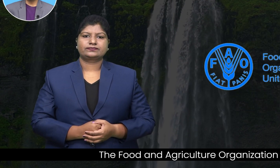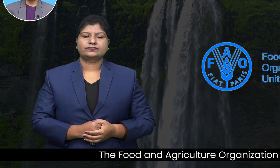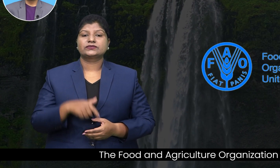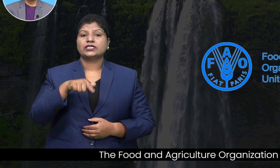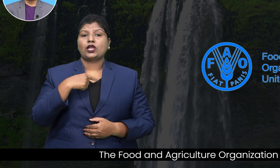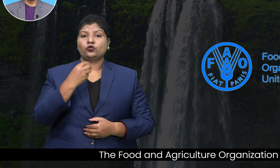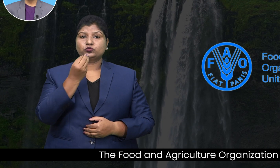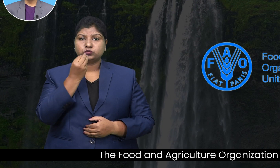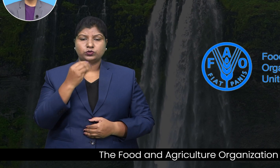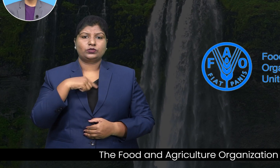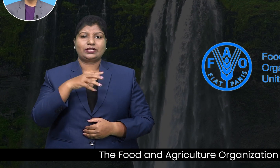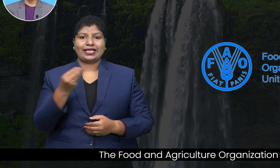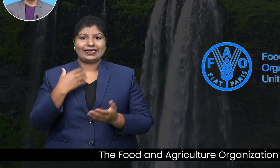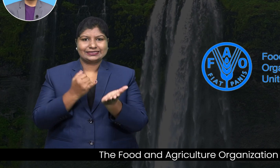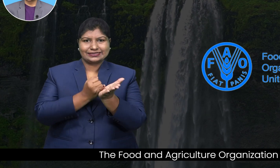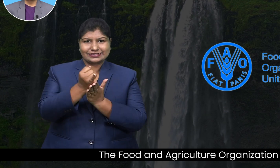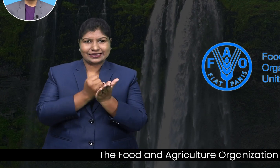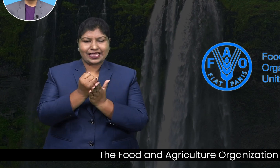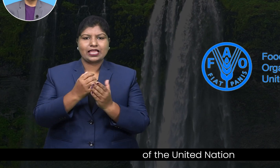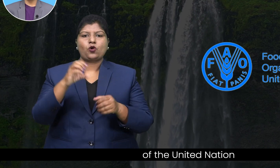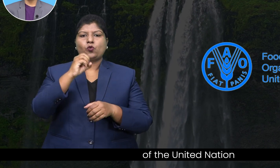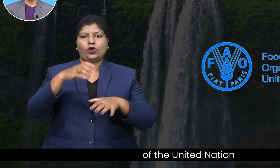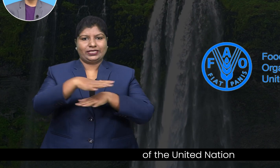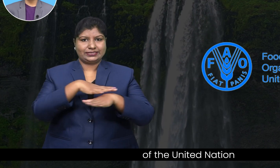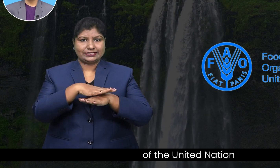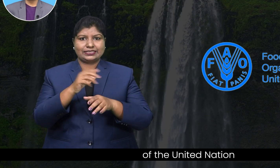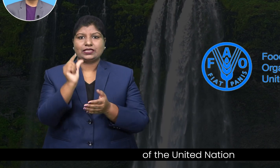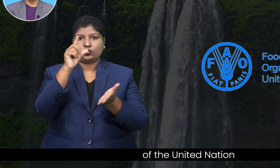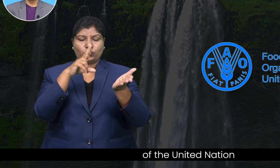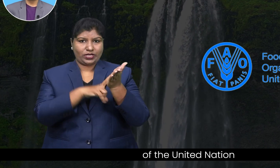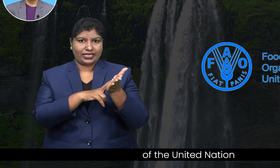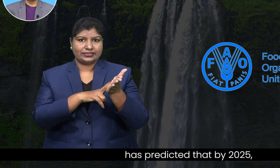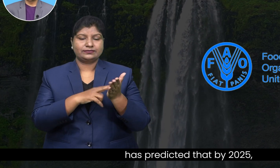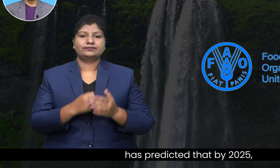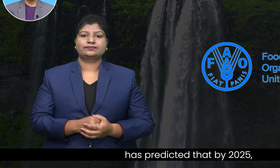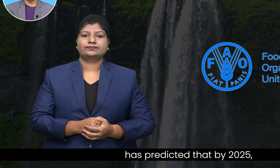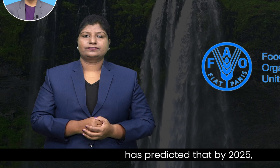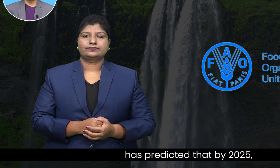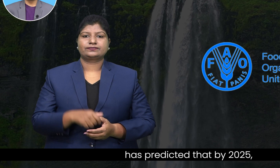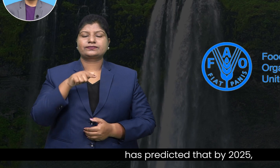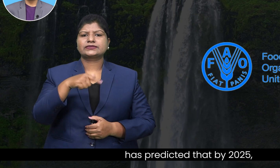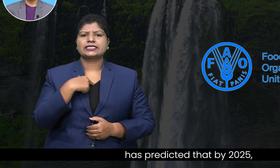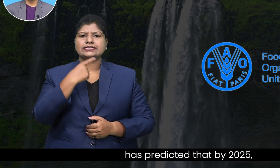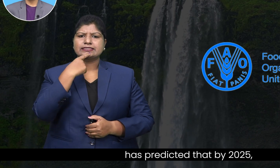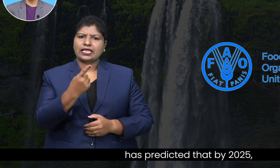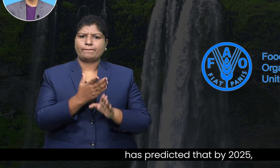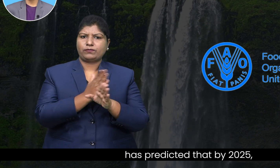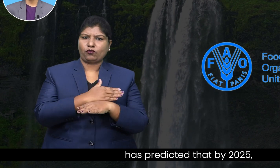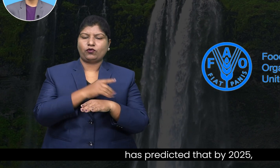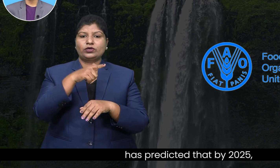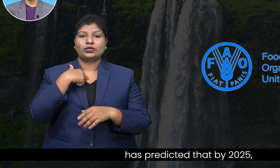The Food and Agriculture Organization of the United Nations has predicted that